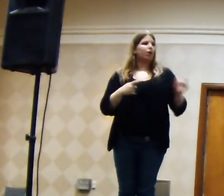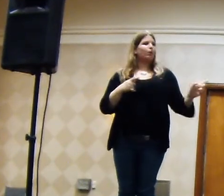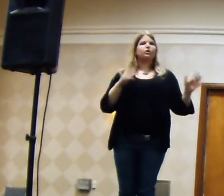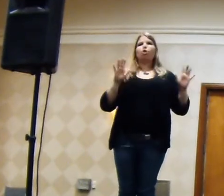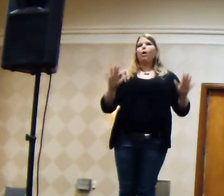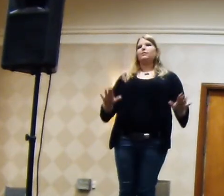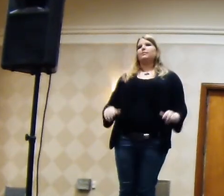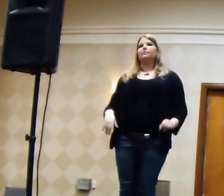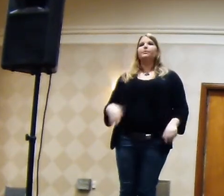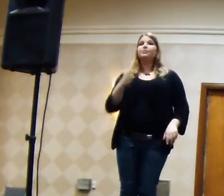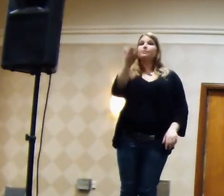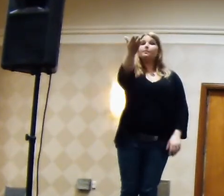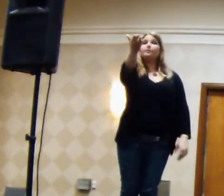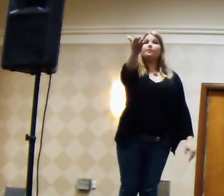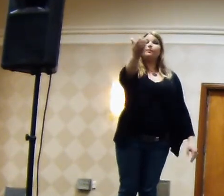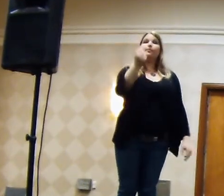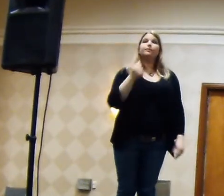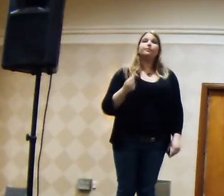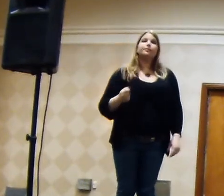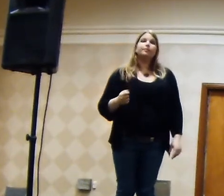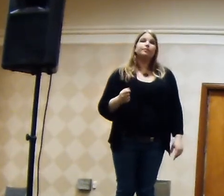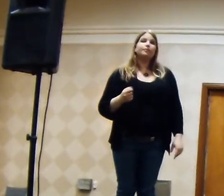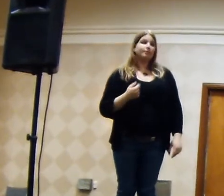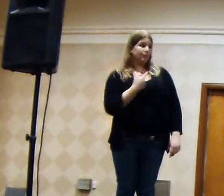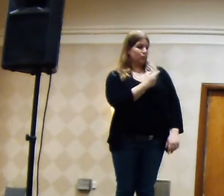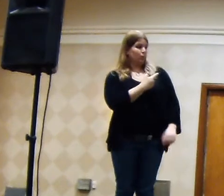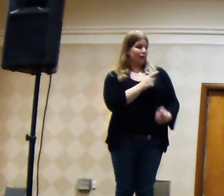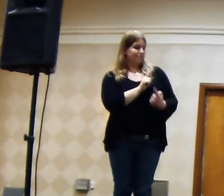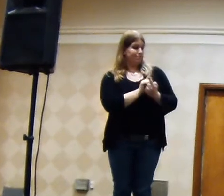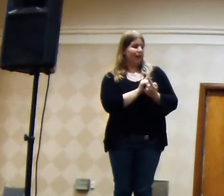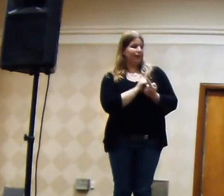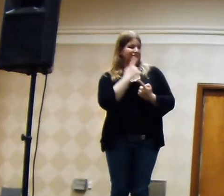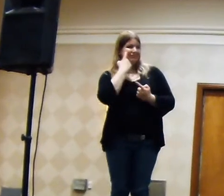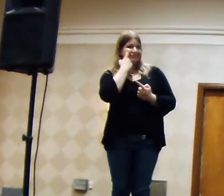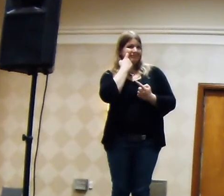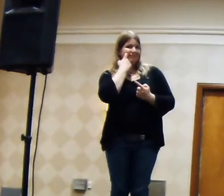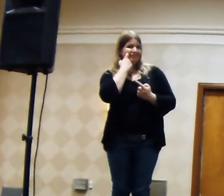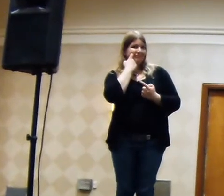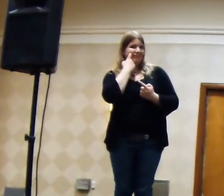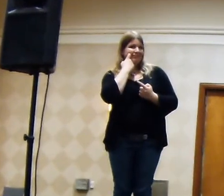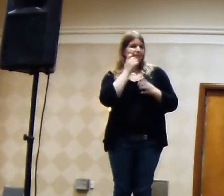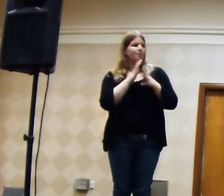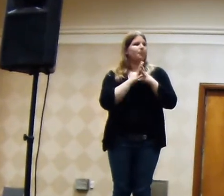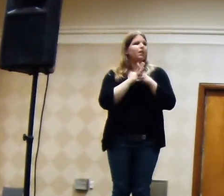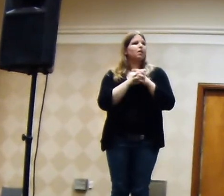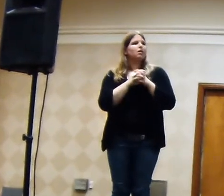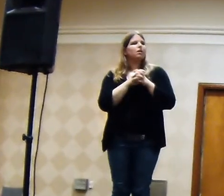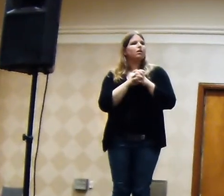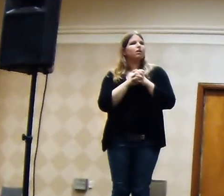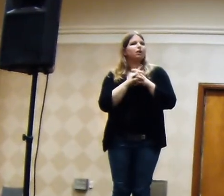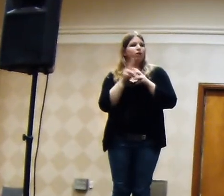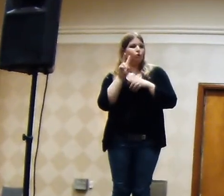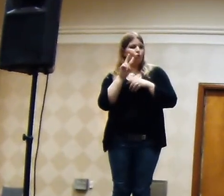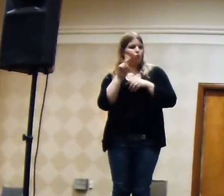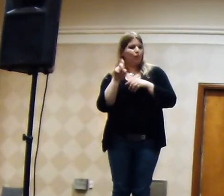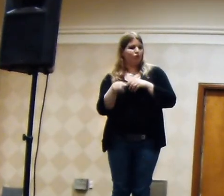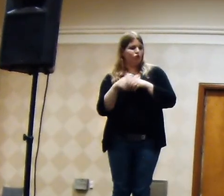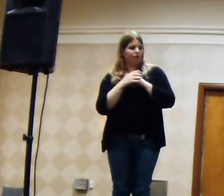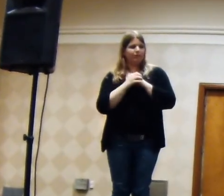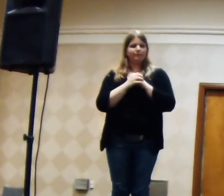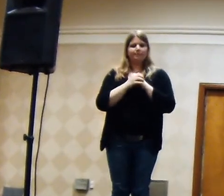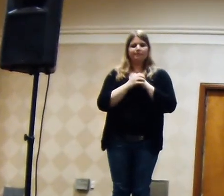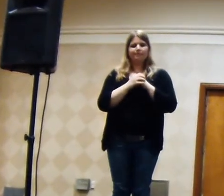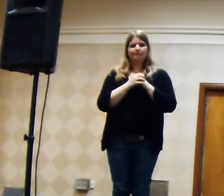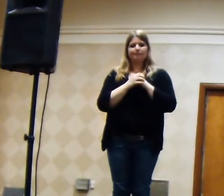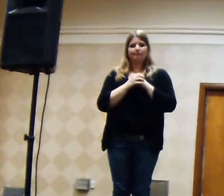Yeah. Hi. Hi. We met earlier, and this is most people here probably. I have two things. The first thing,